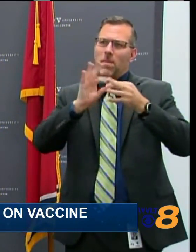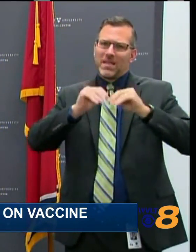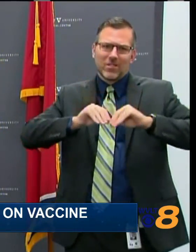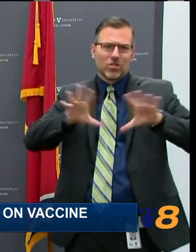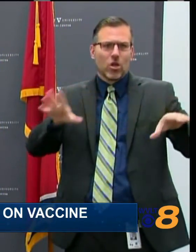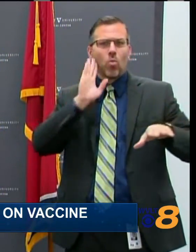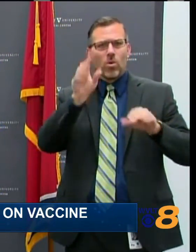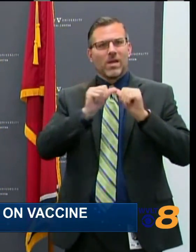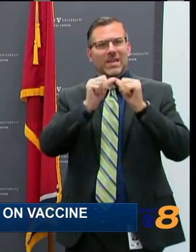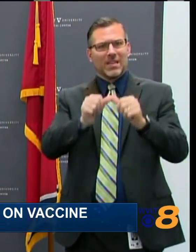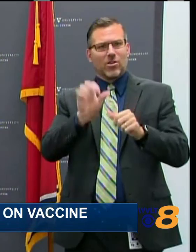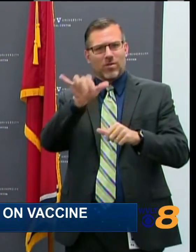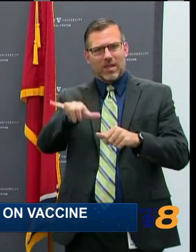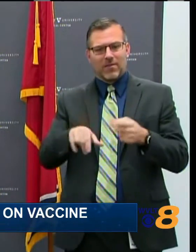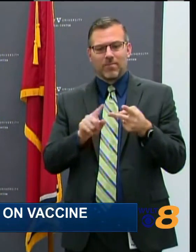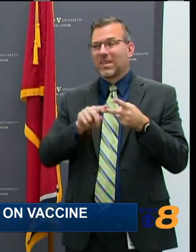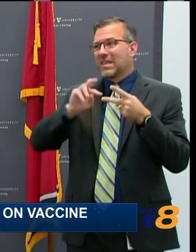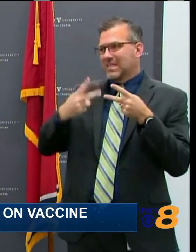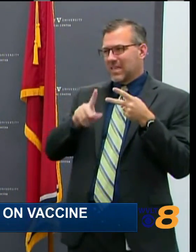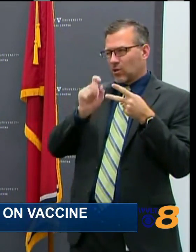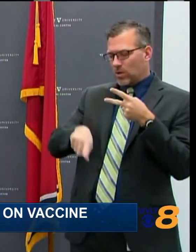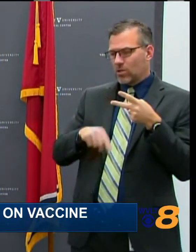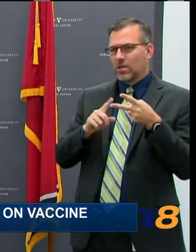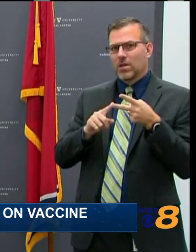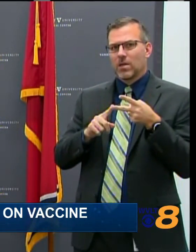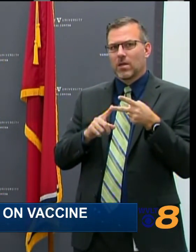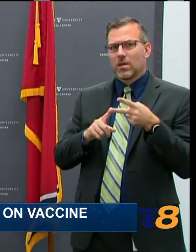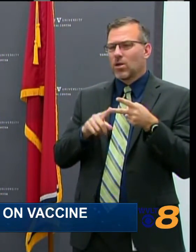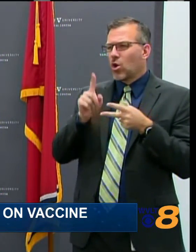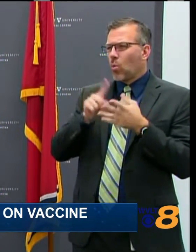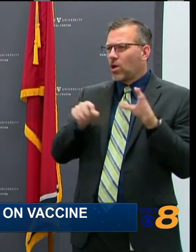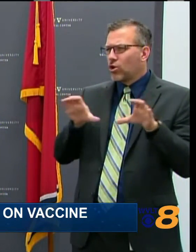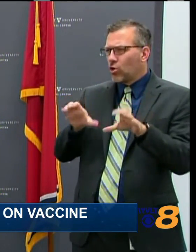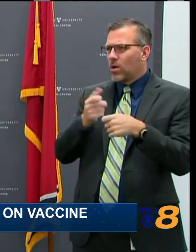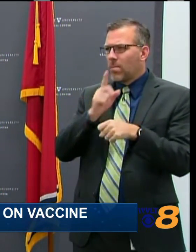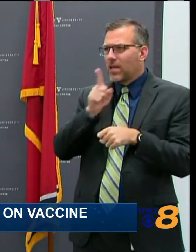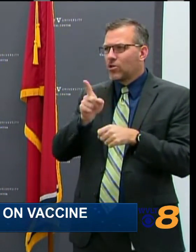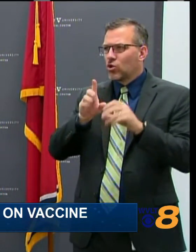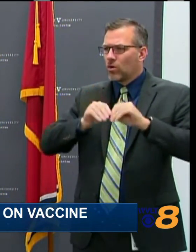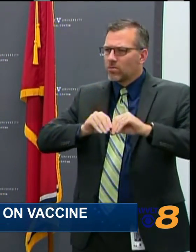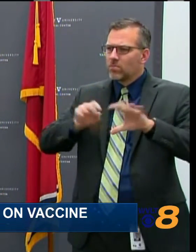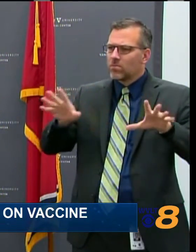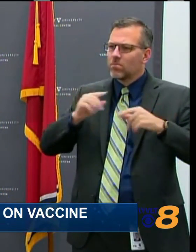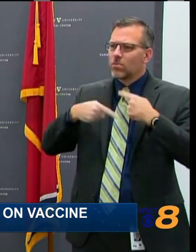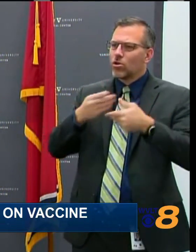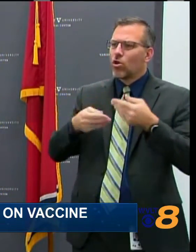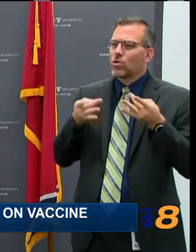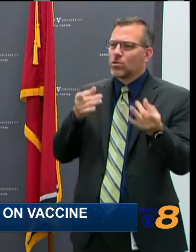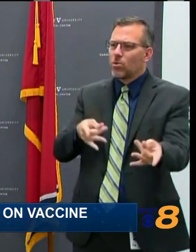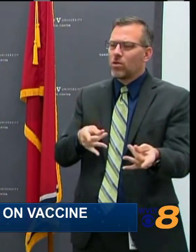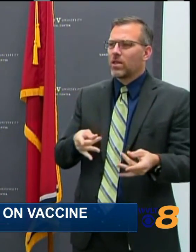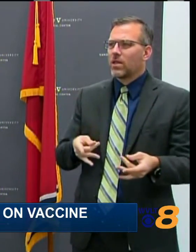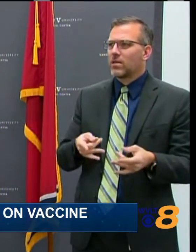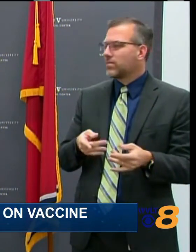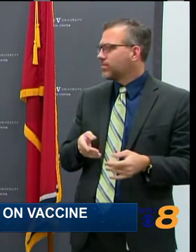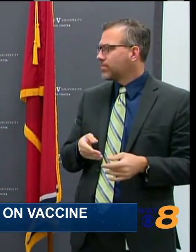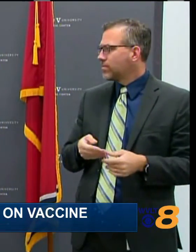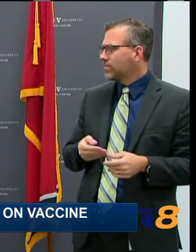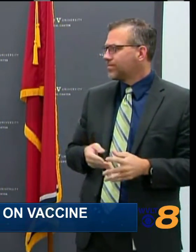what we'll continue to do. Okay, my next question is, what are you doing to ensure the vaccine distribution goes smoothly and is properly? I'm going to let